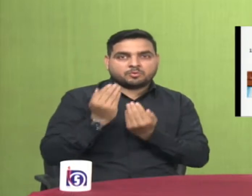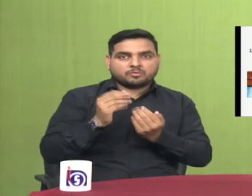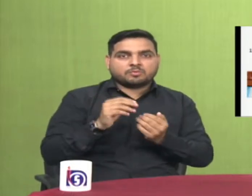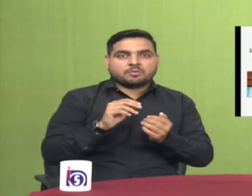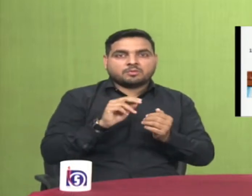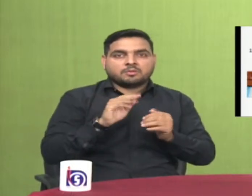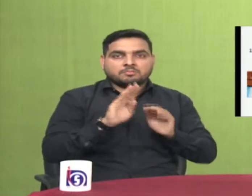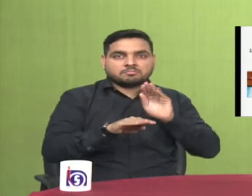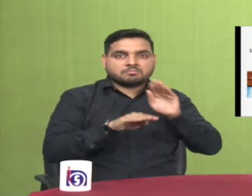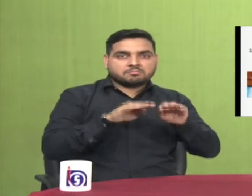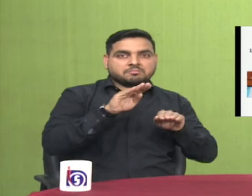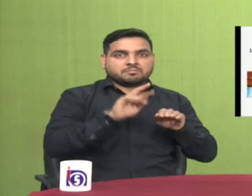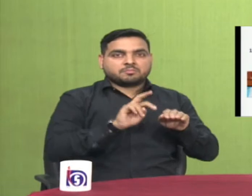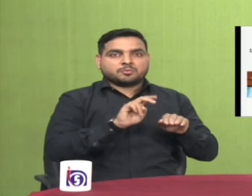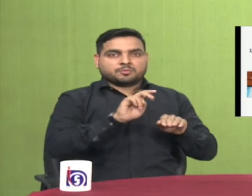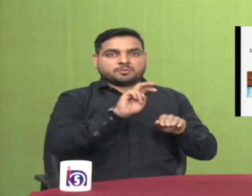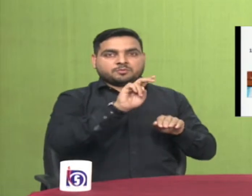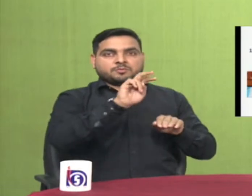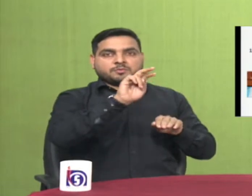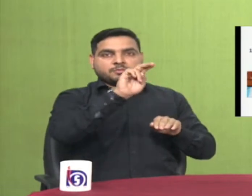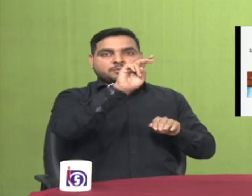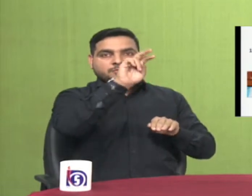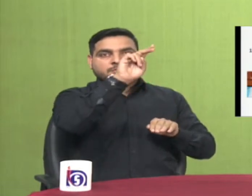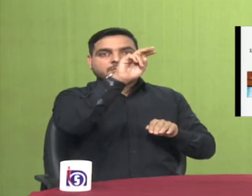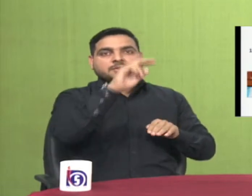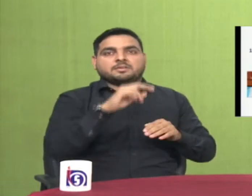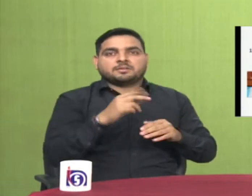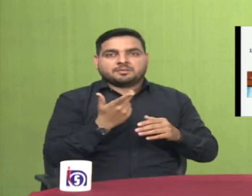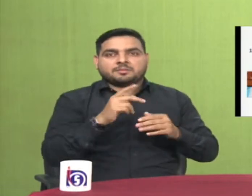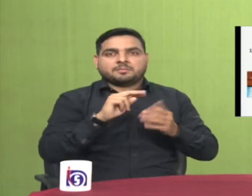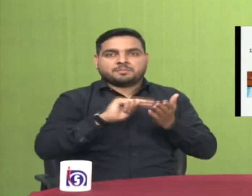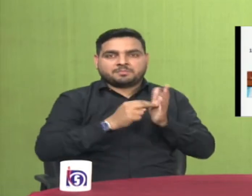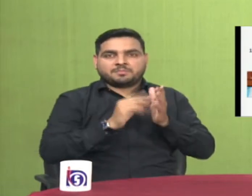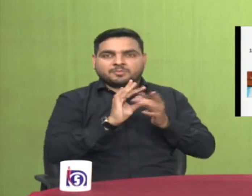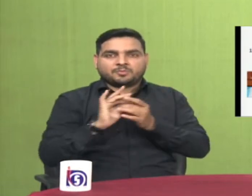it can walk without support,